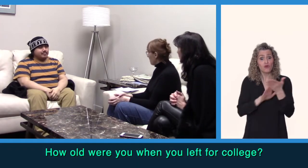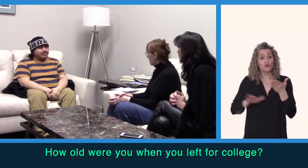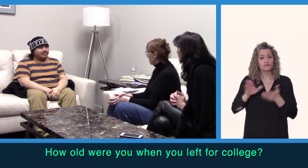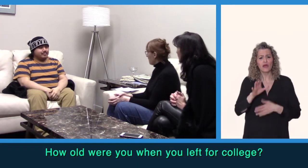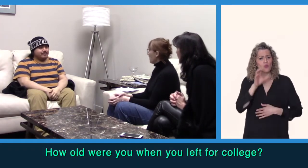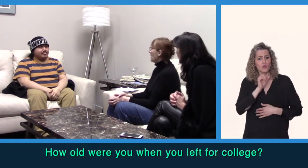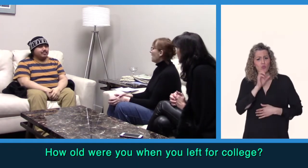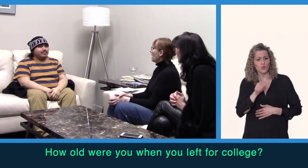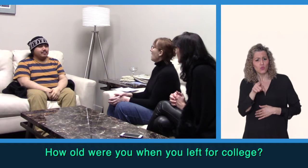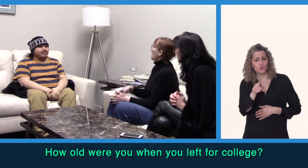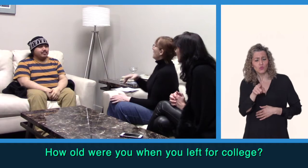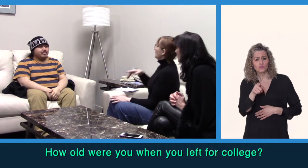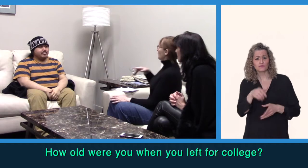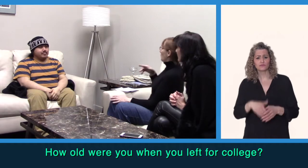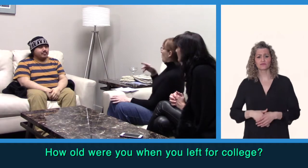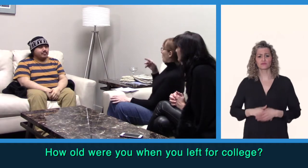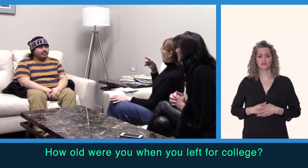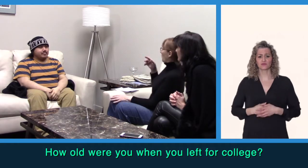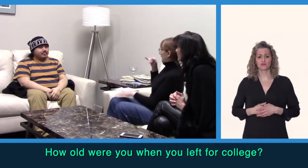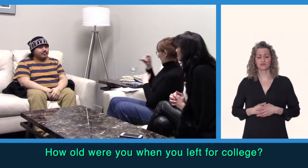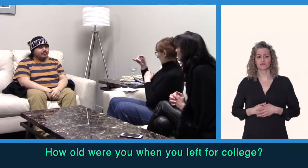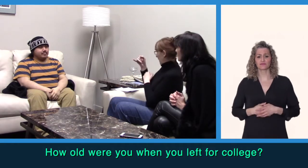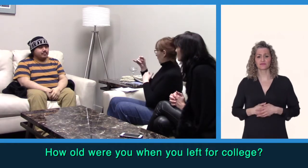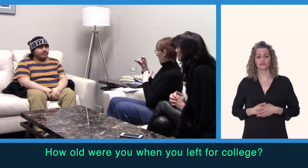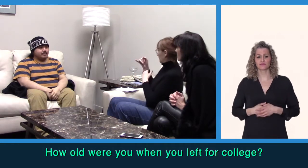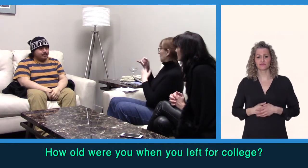left Iqaluit to go to college?